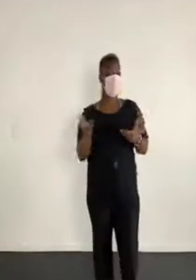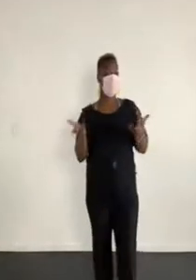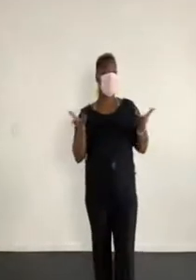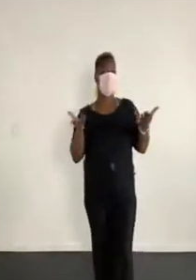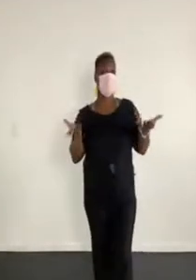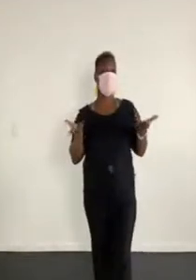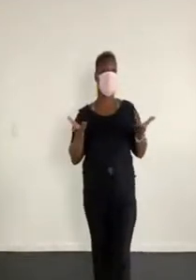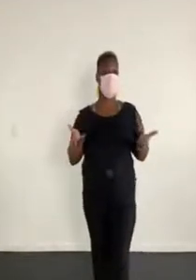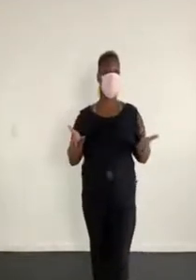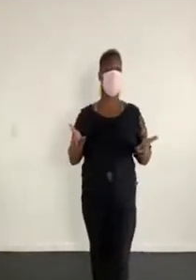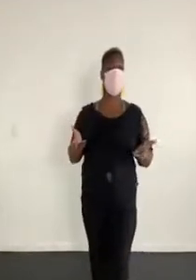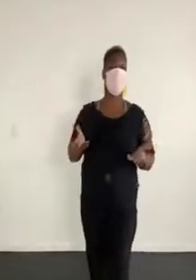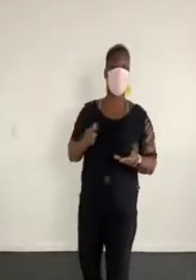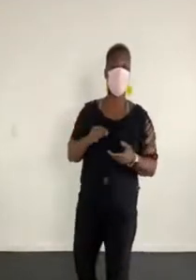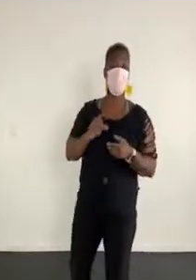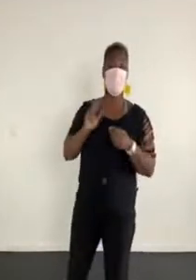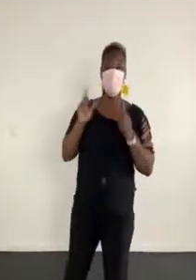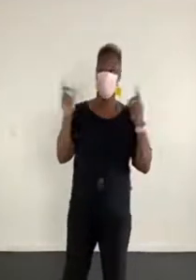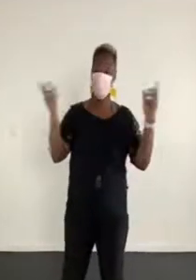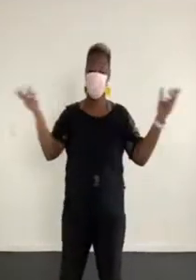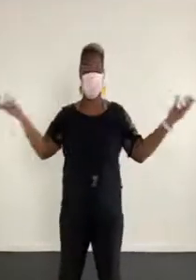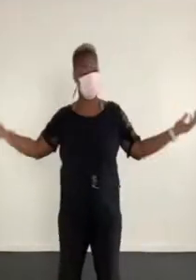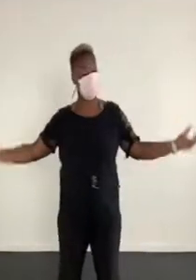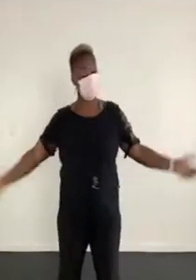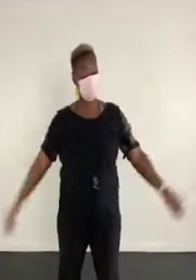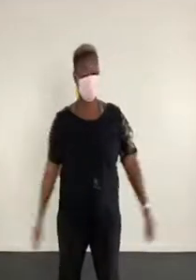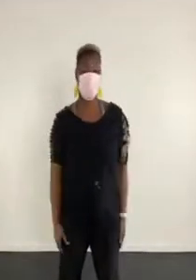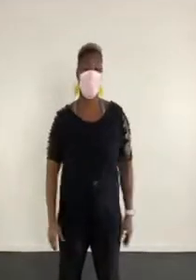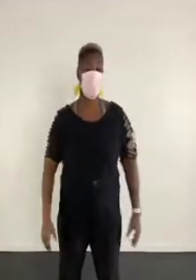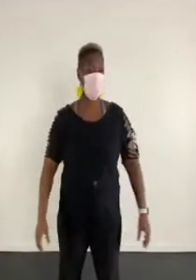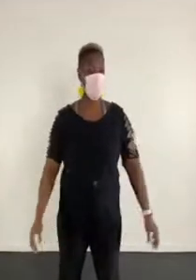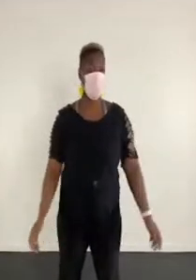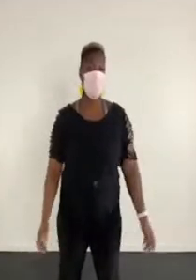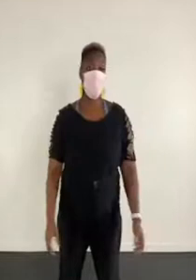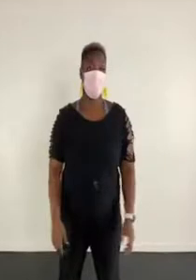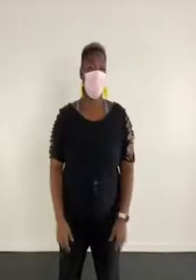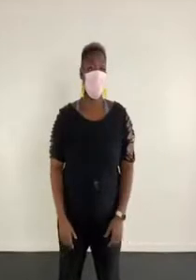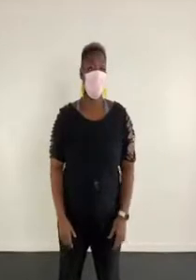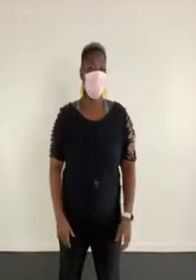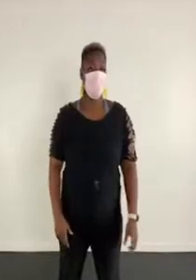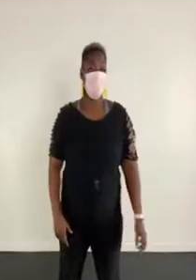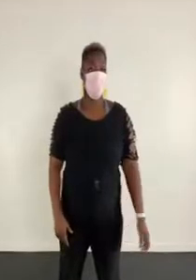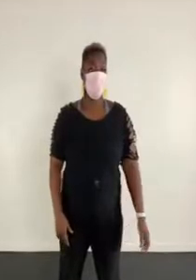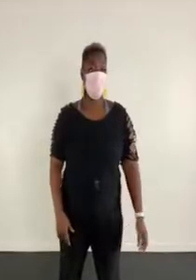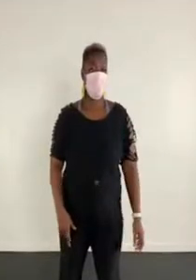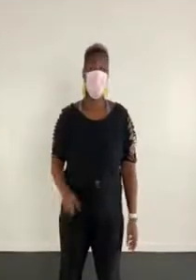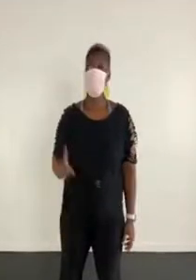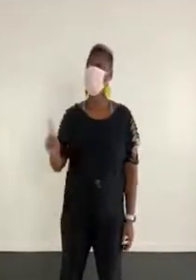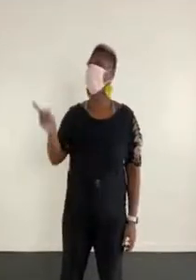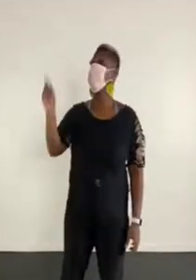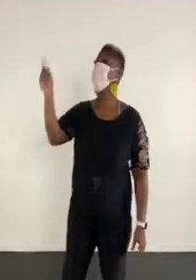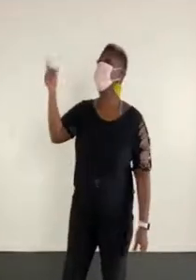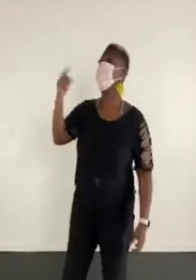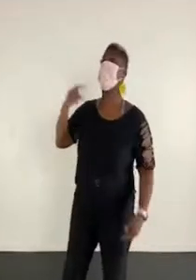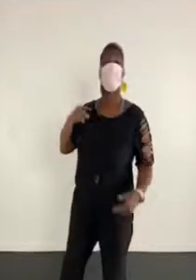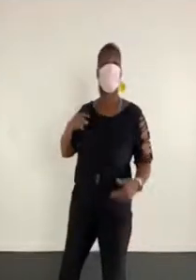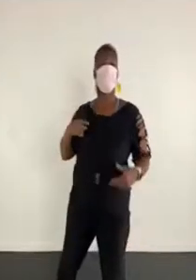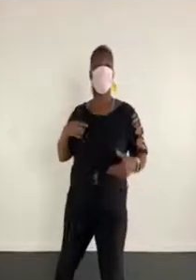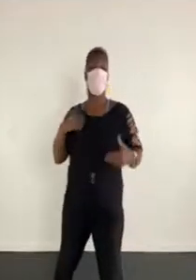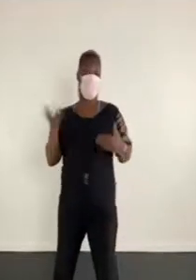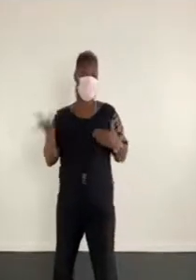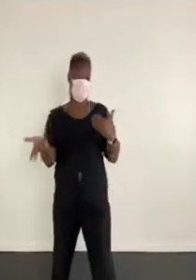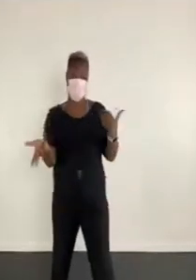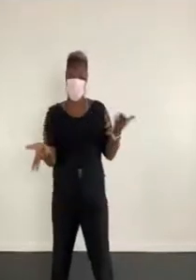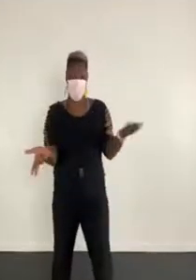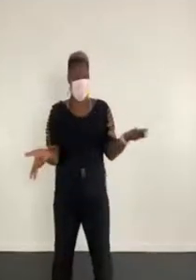right. The son of a bitch took me to court today to make sure I